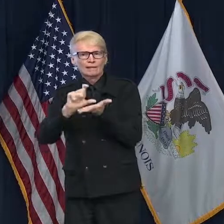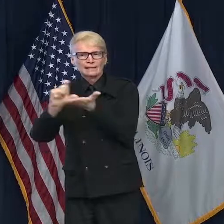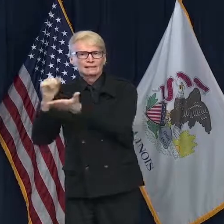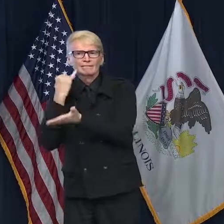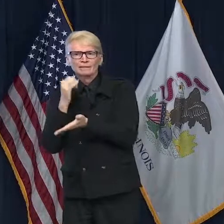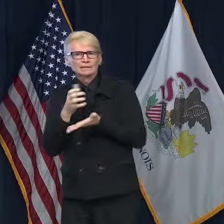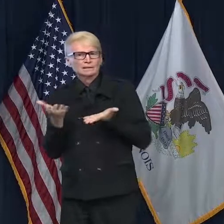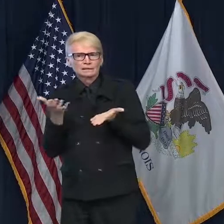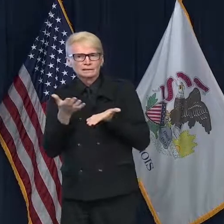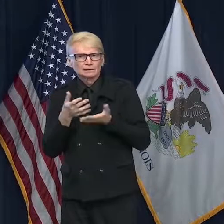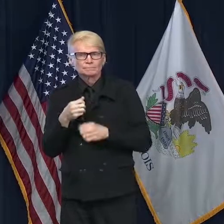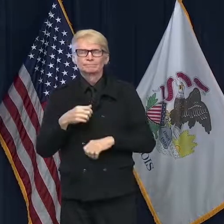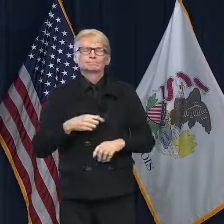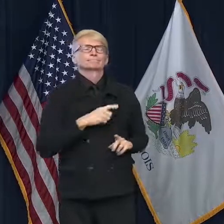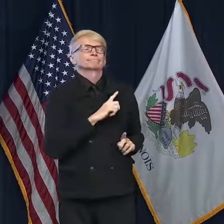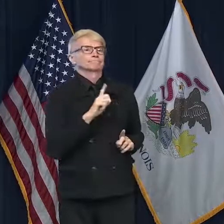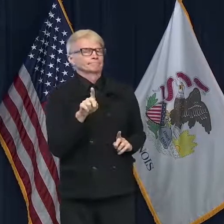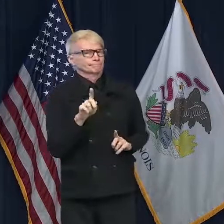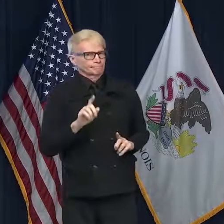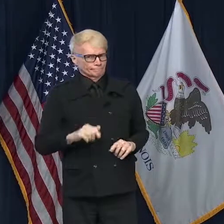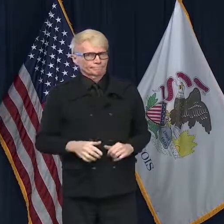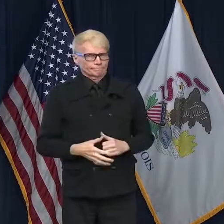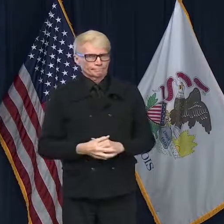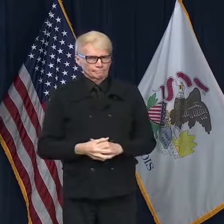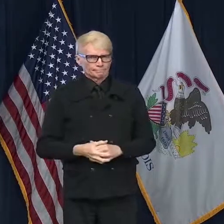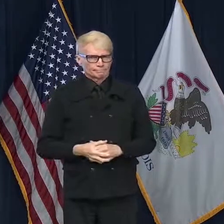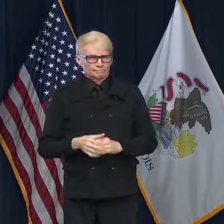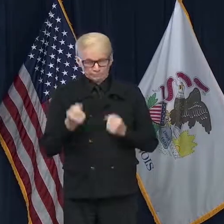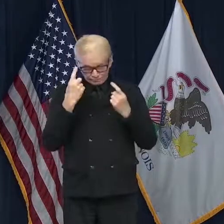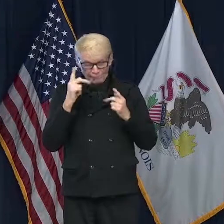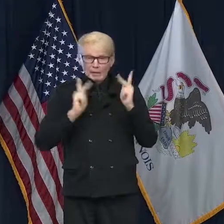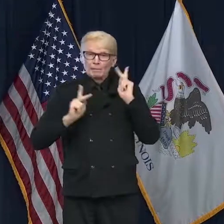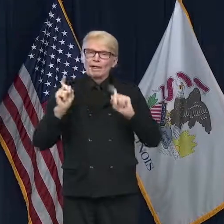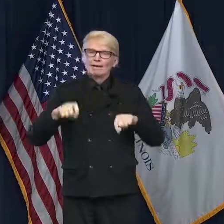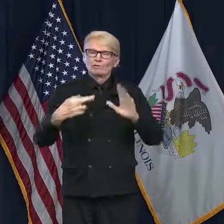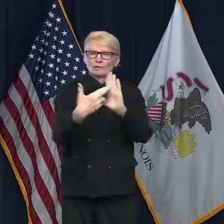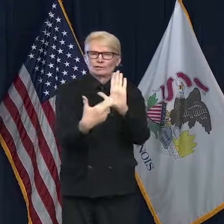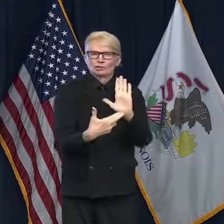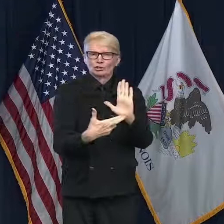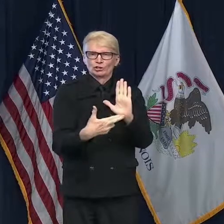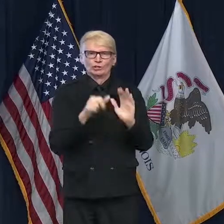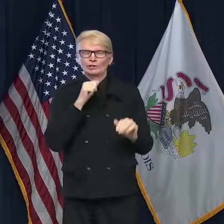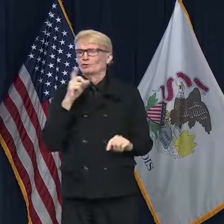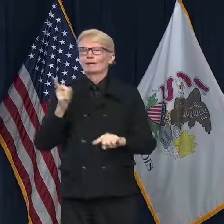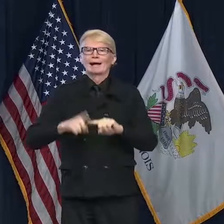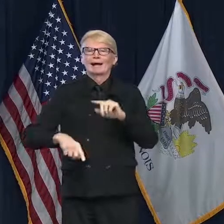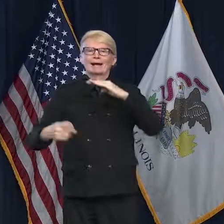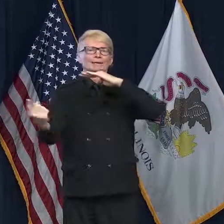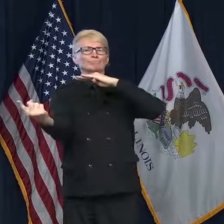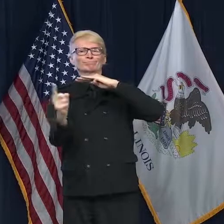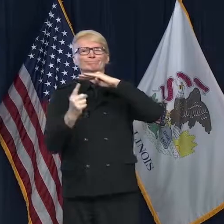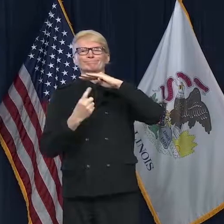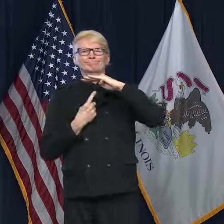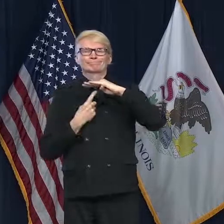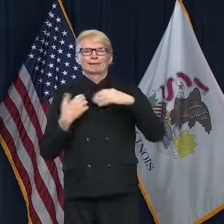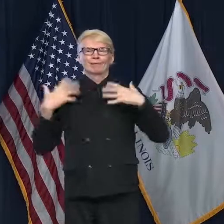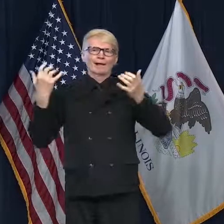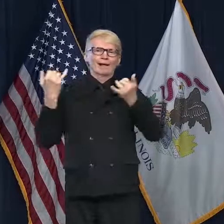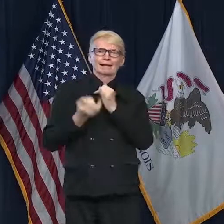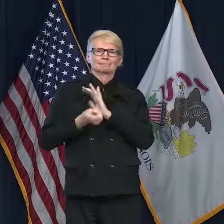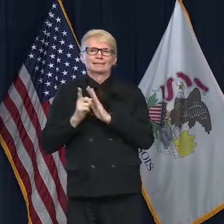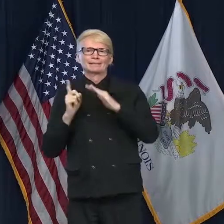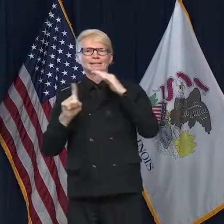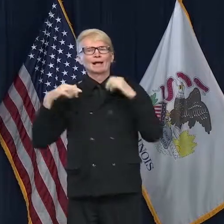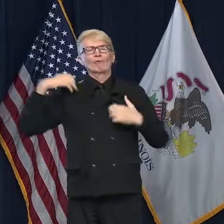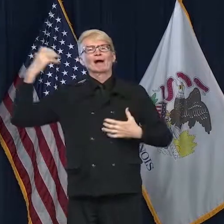working on systems where everyone has to be registered ahead of time. So there's not an open call where just anyone can show up and